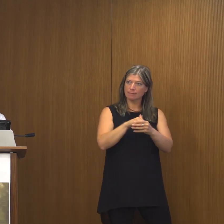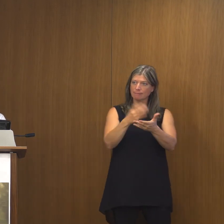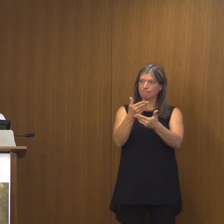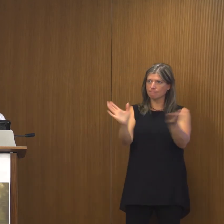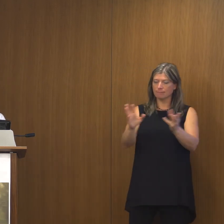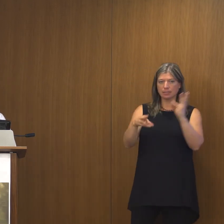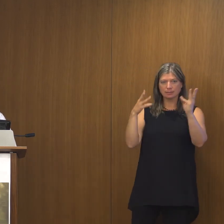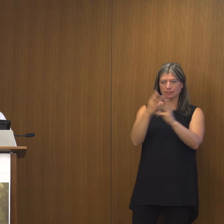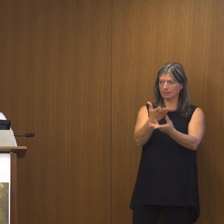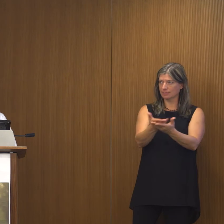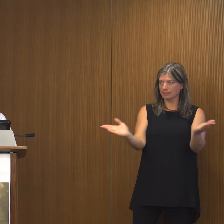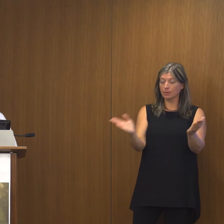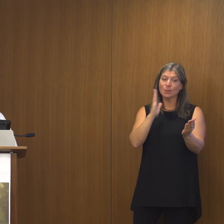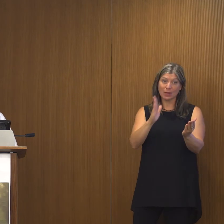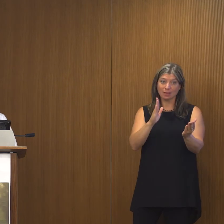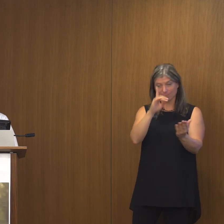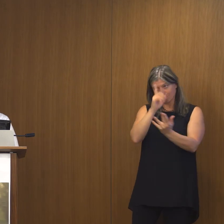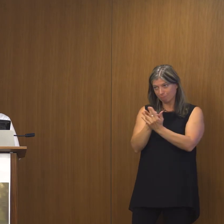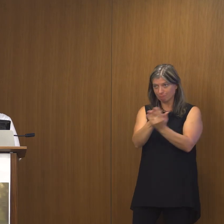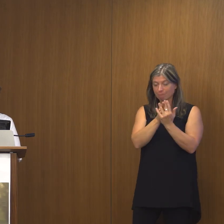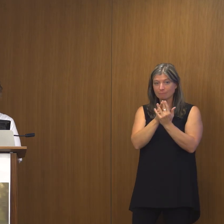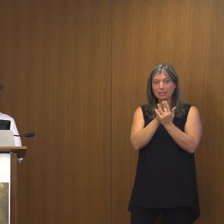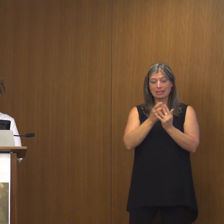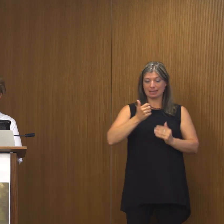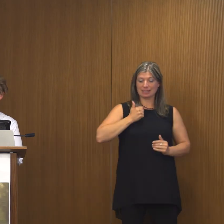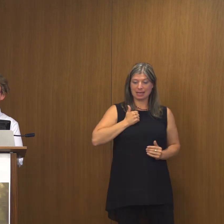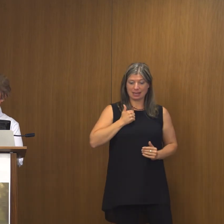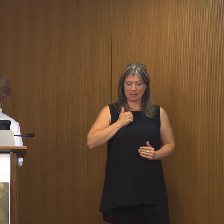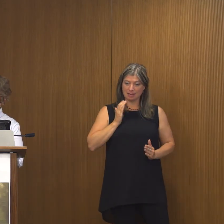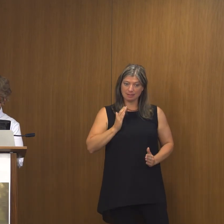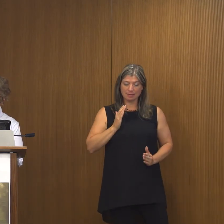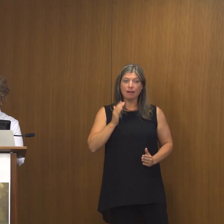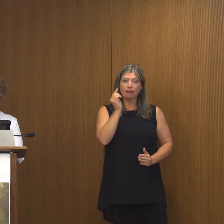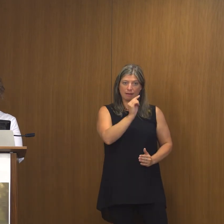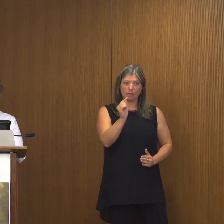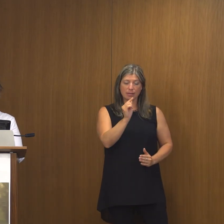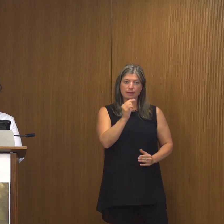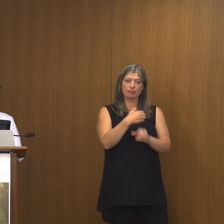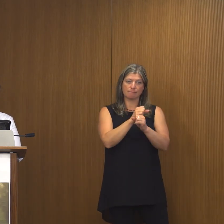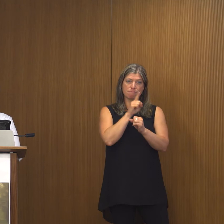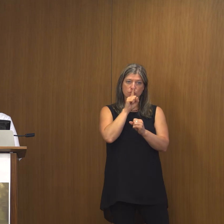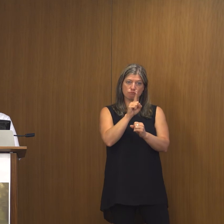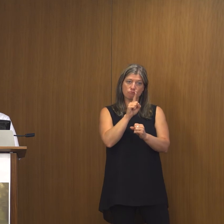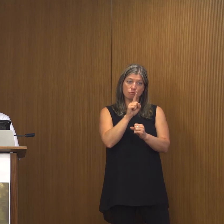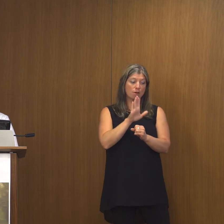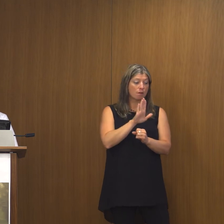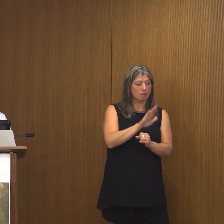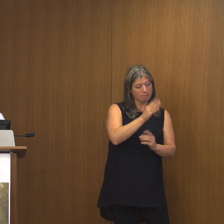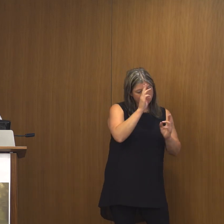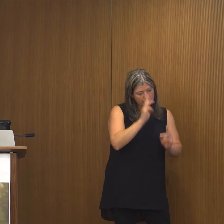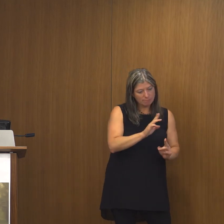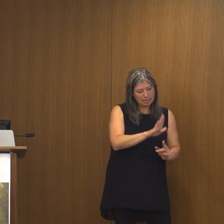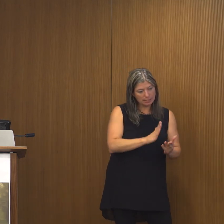this society. That we as Canadians and our government have the obligation to ensure that his rights as a child